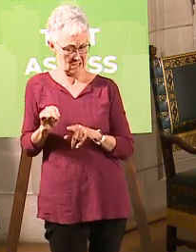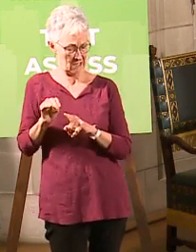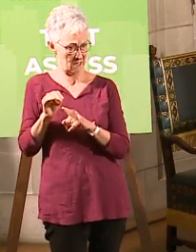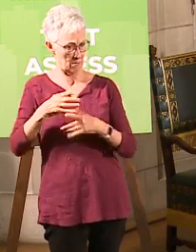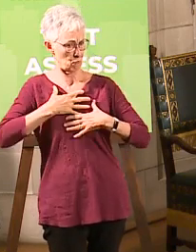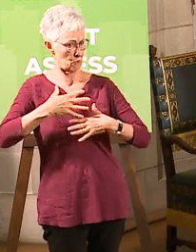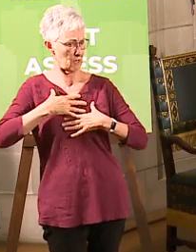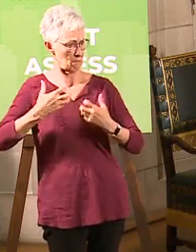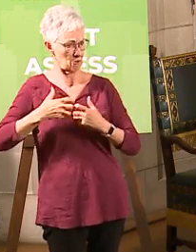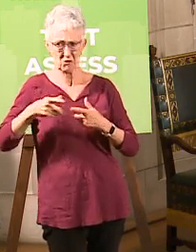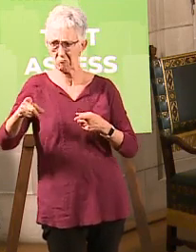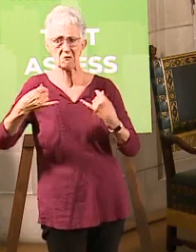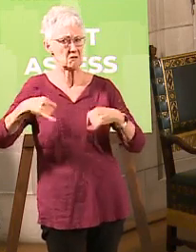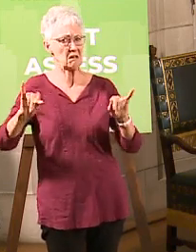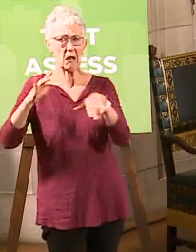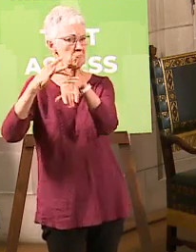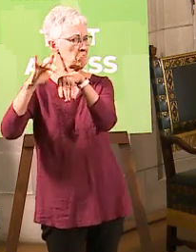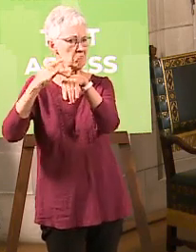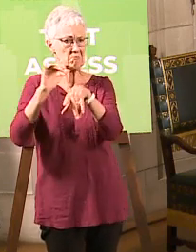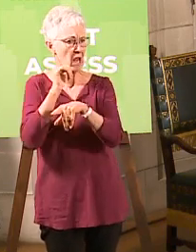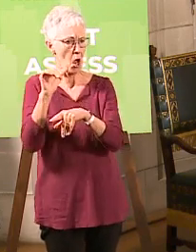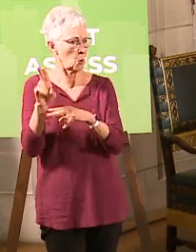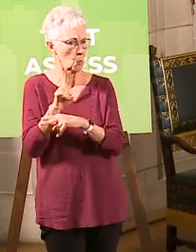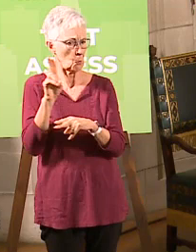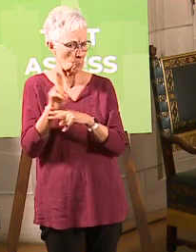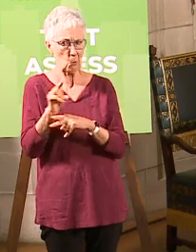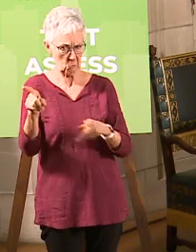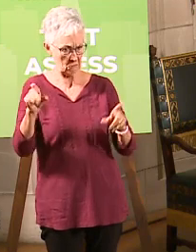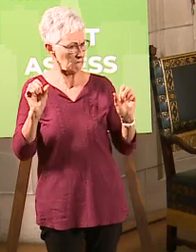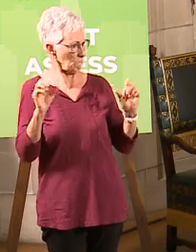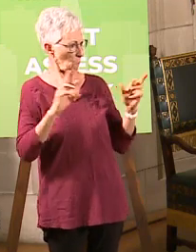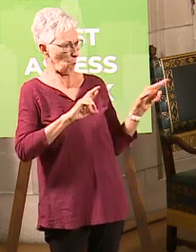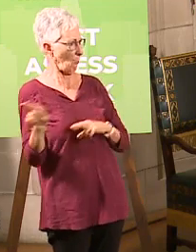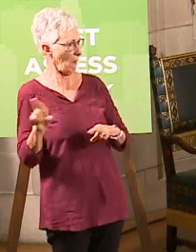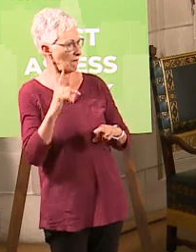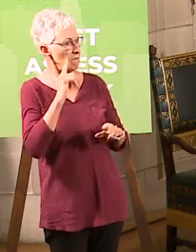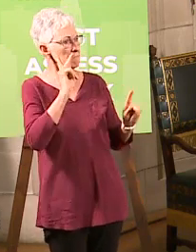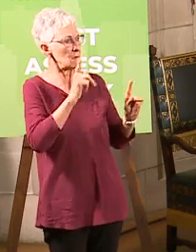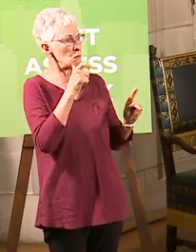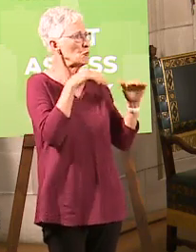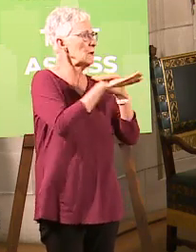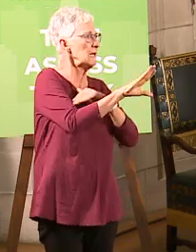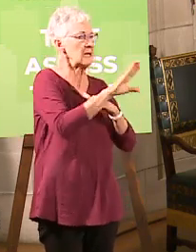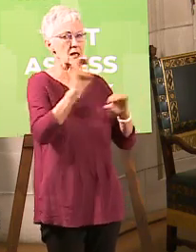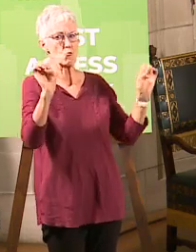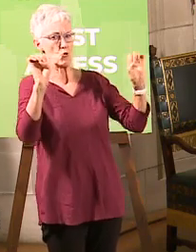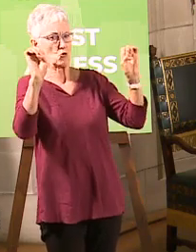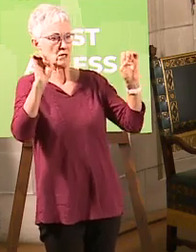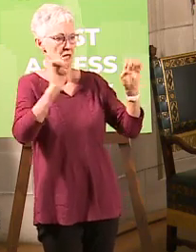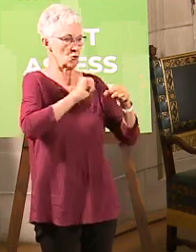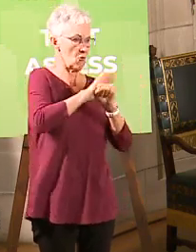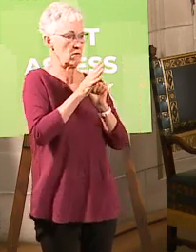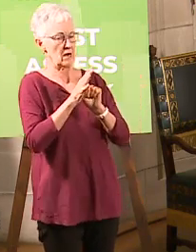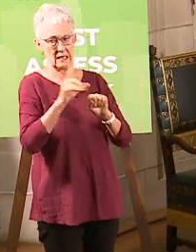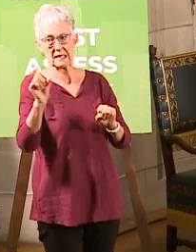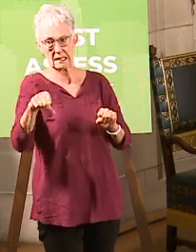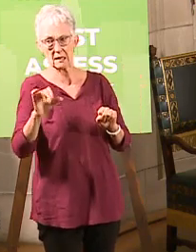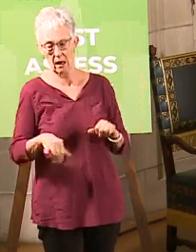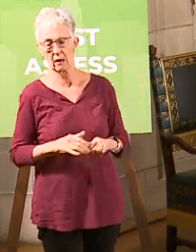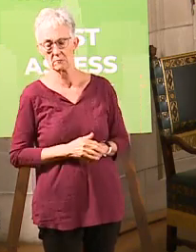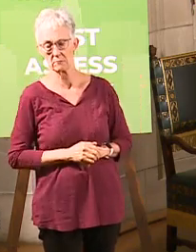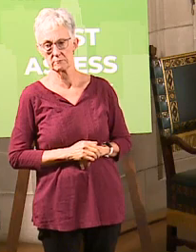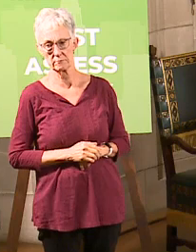data, hospital system in Nebraska continues to be very stable, and we are at 45% of our hospital